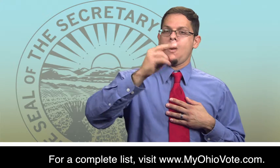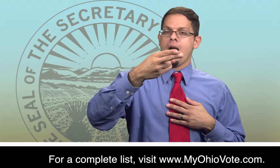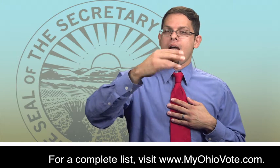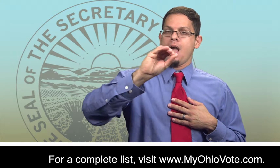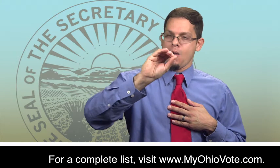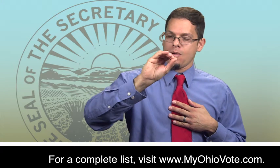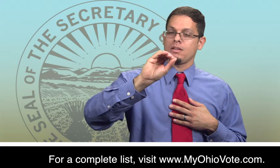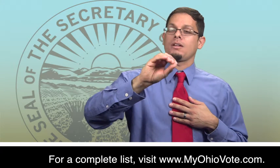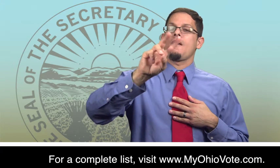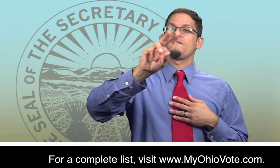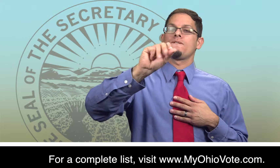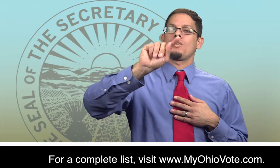www.myohiovote.com.